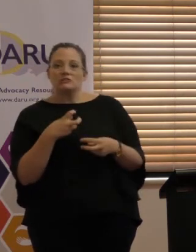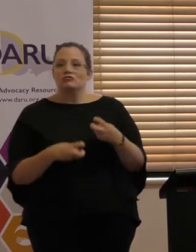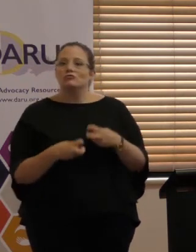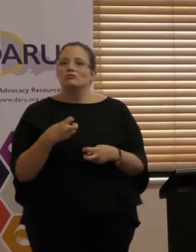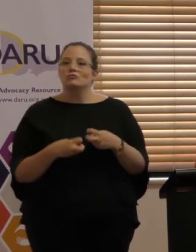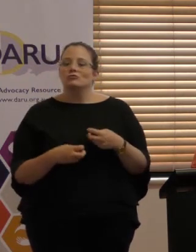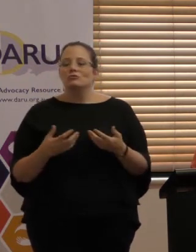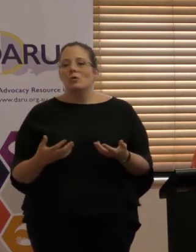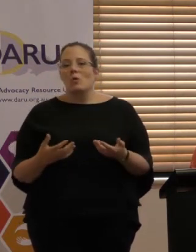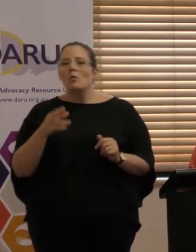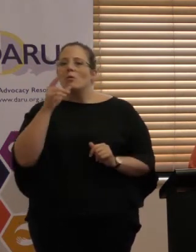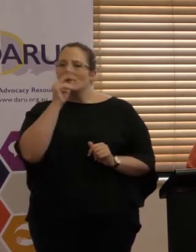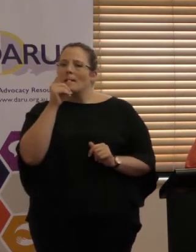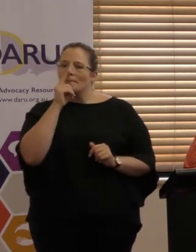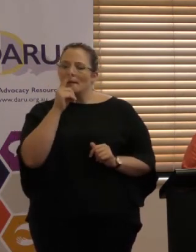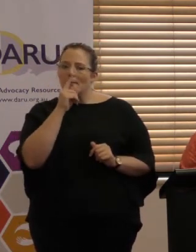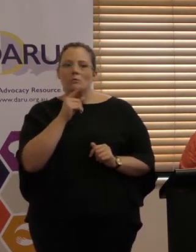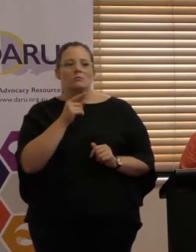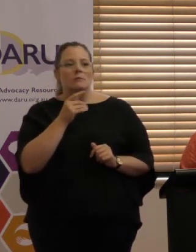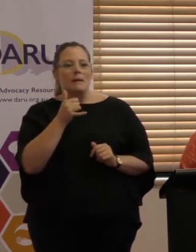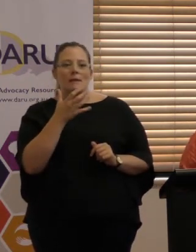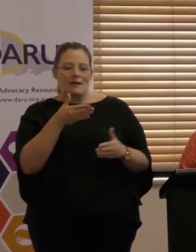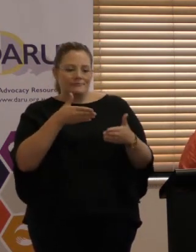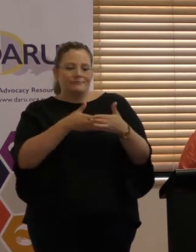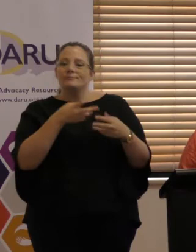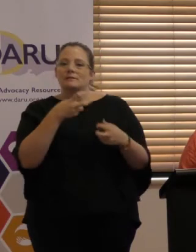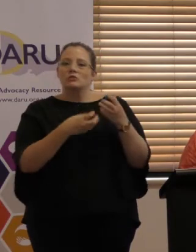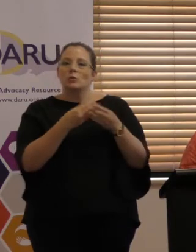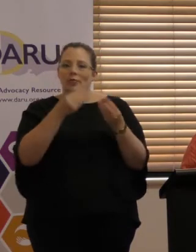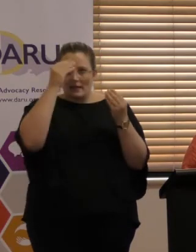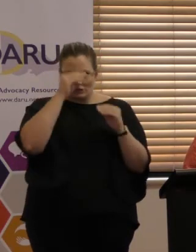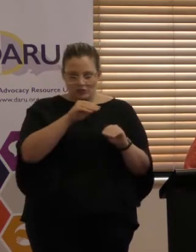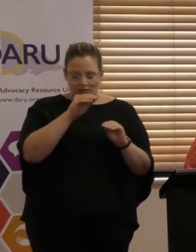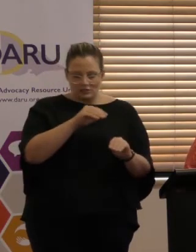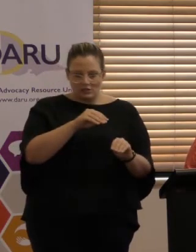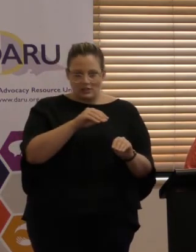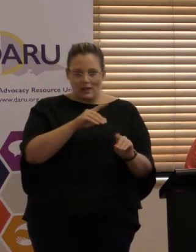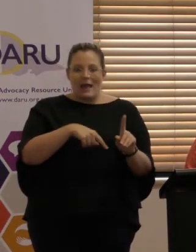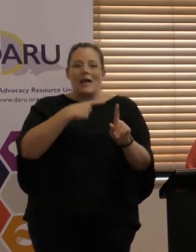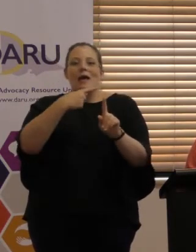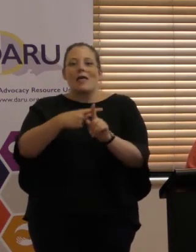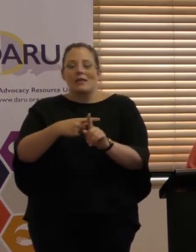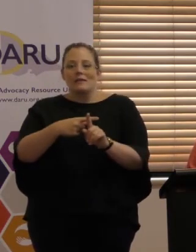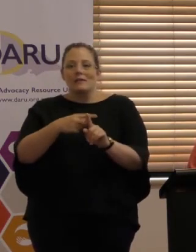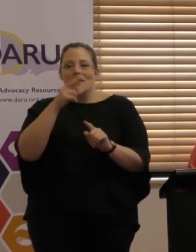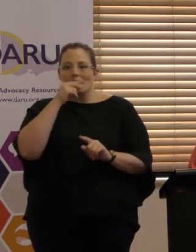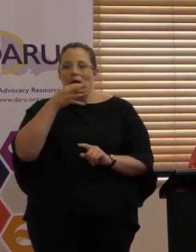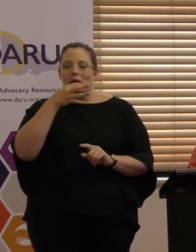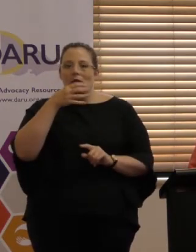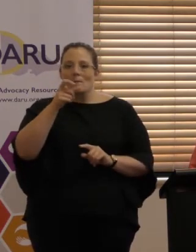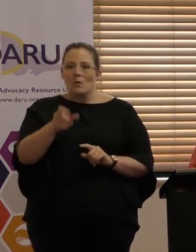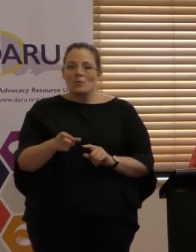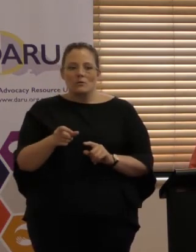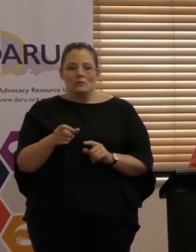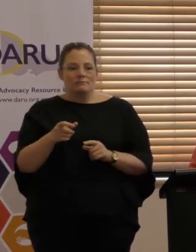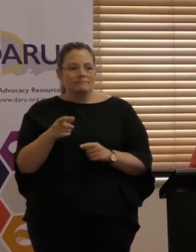people who might have issues with education, we might also be talking about young people who have suddenly been made